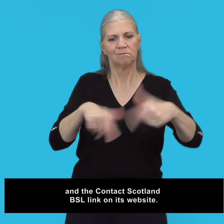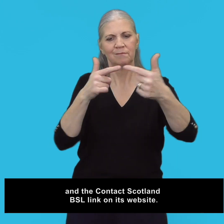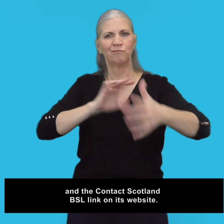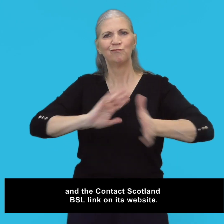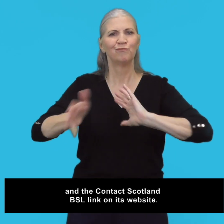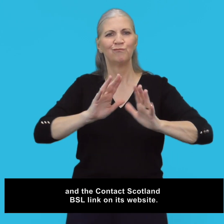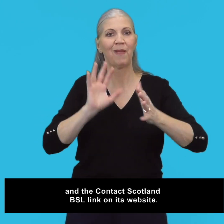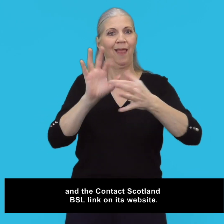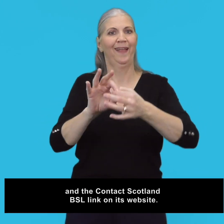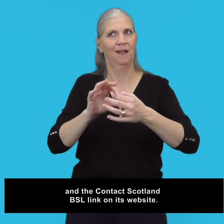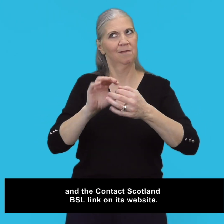its website.